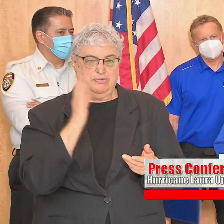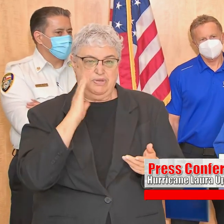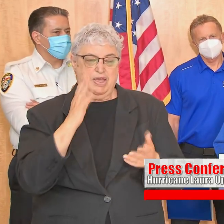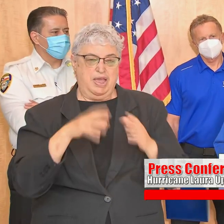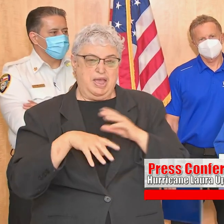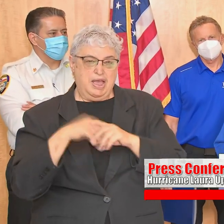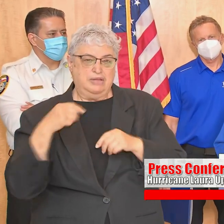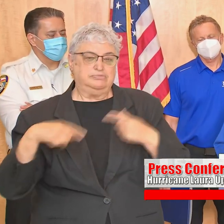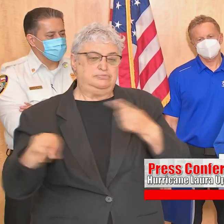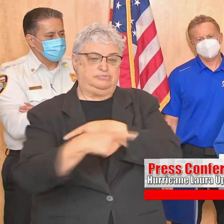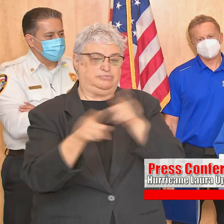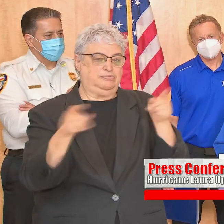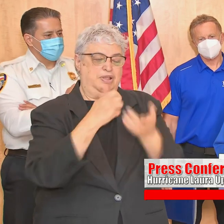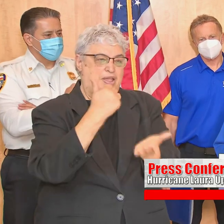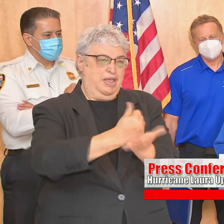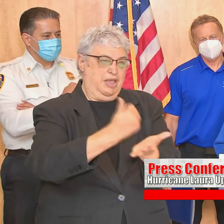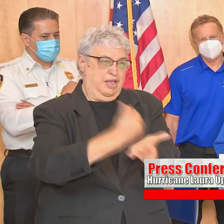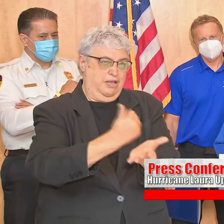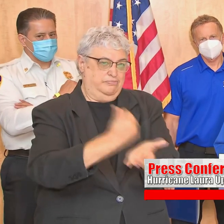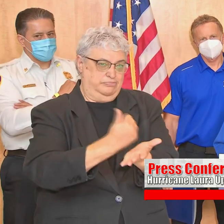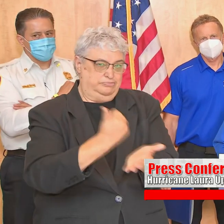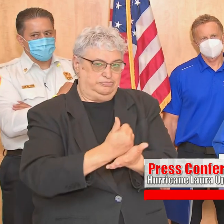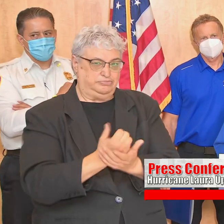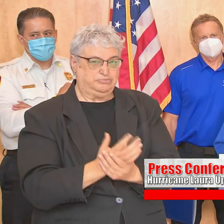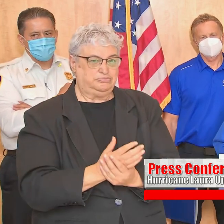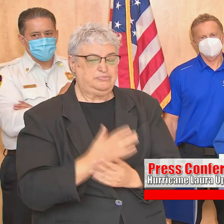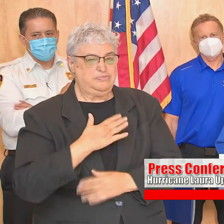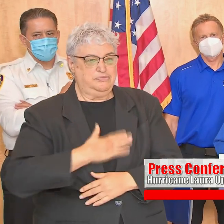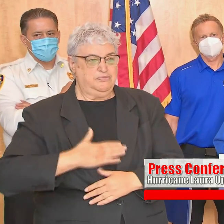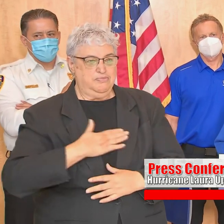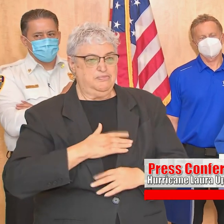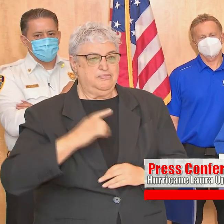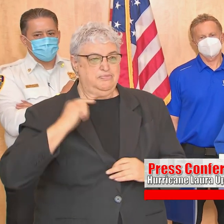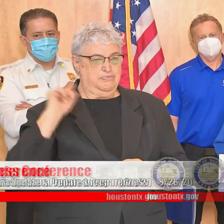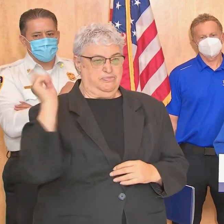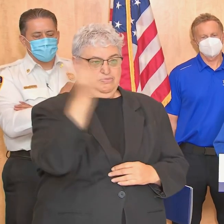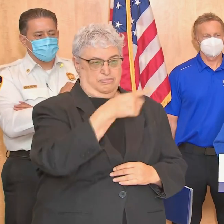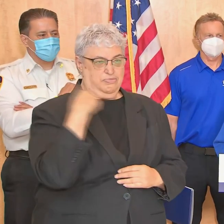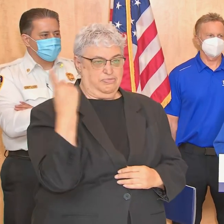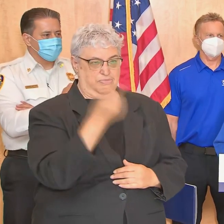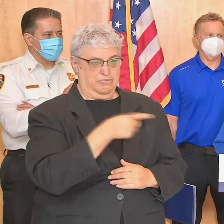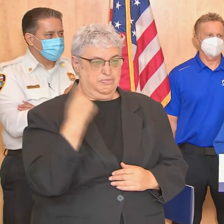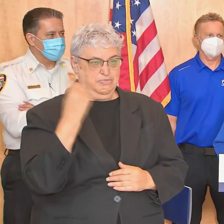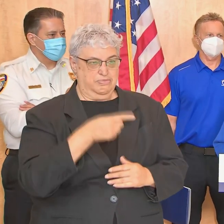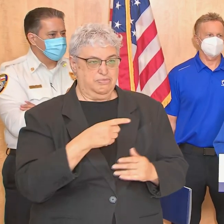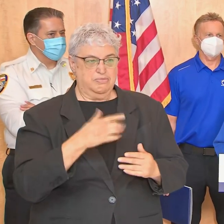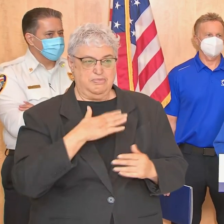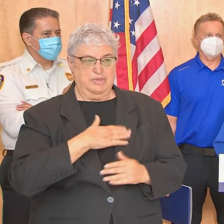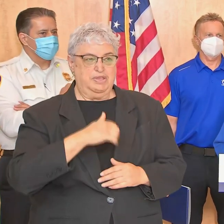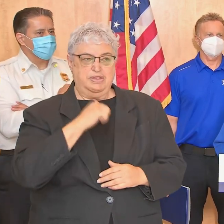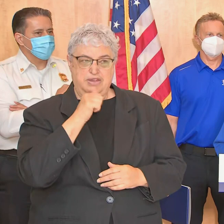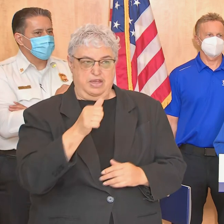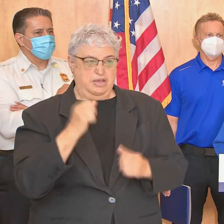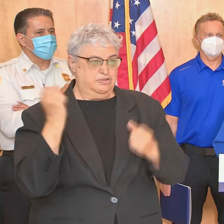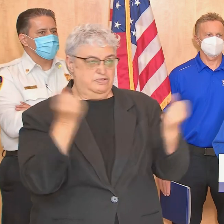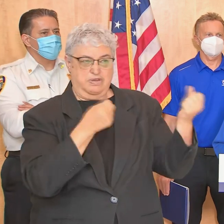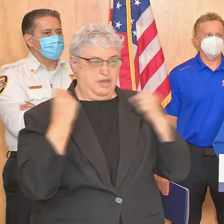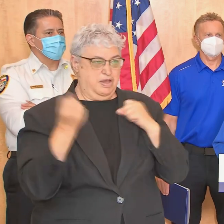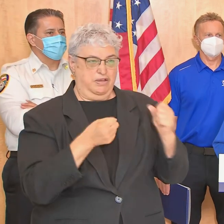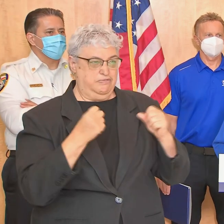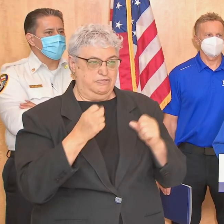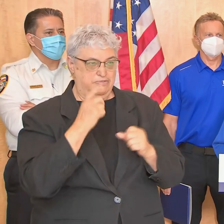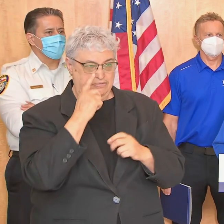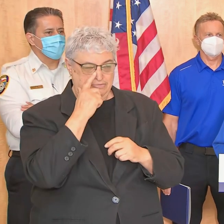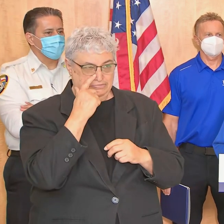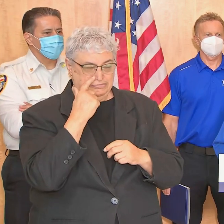out there, I'm asking people to simply to work with all of us and to be off the road by 8 p.m. Now,